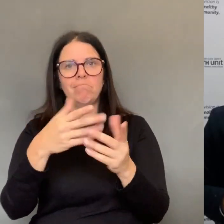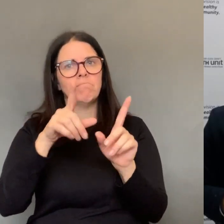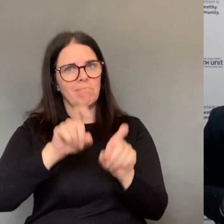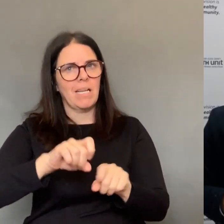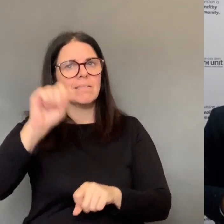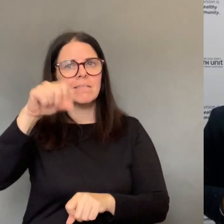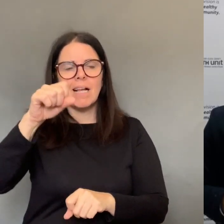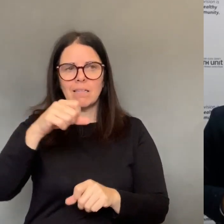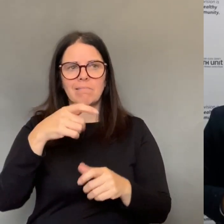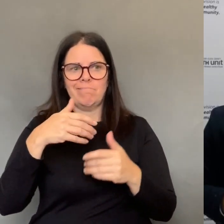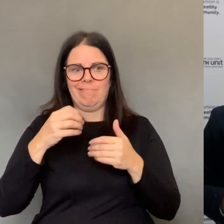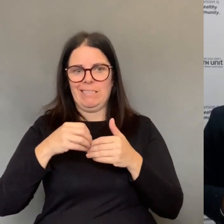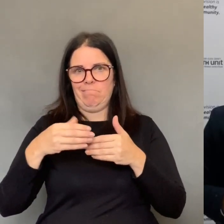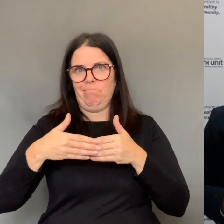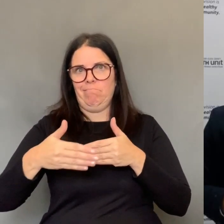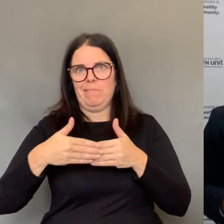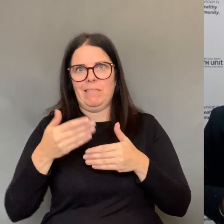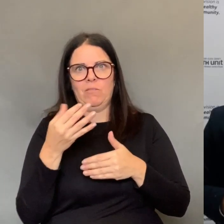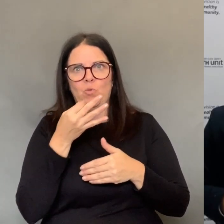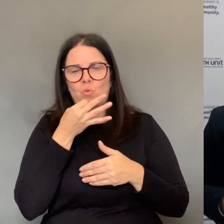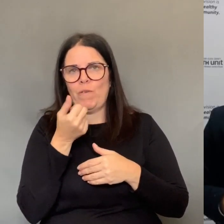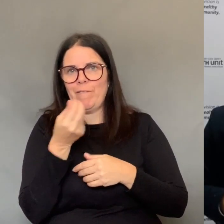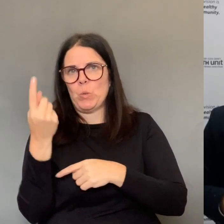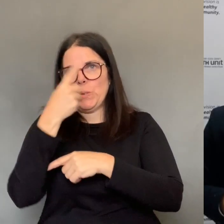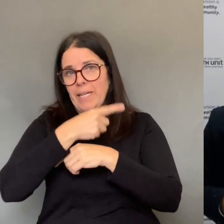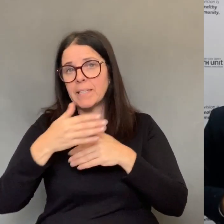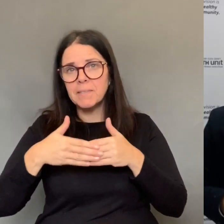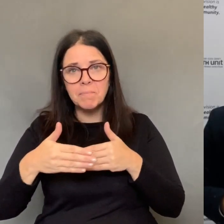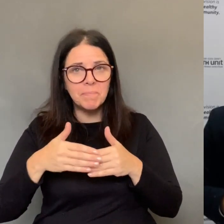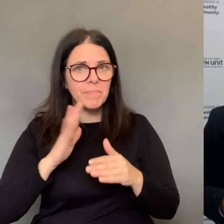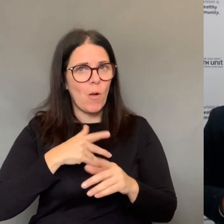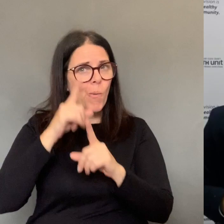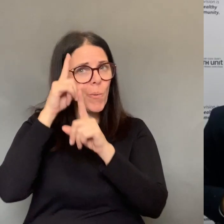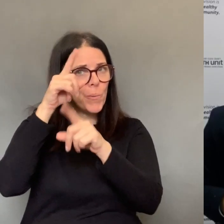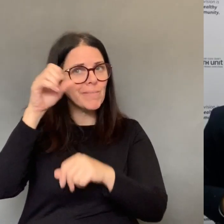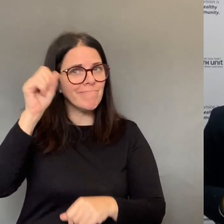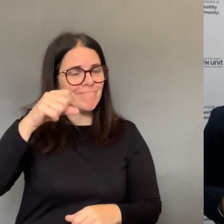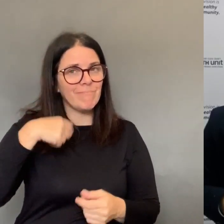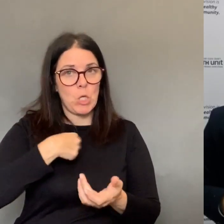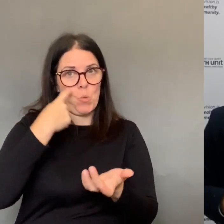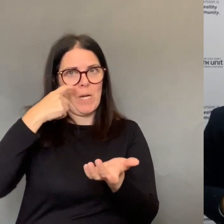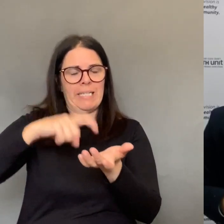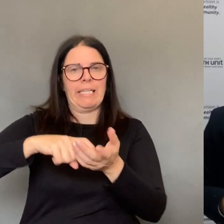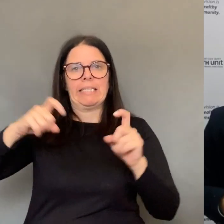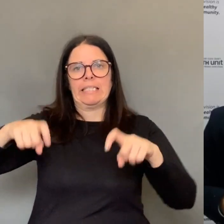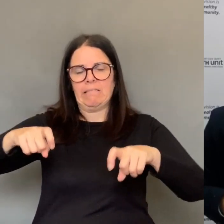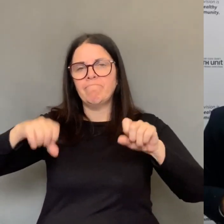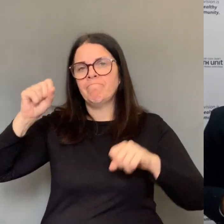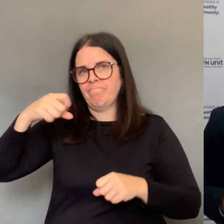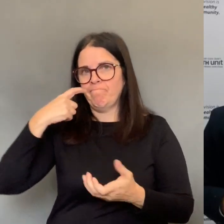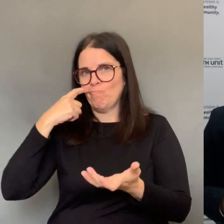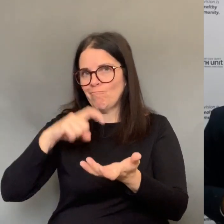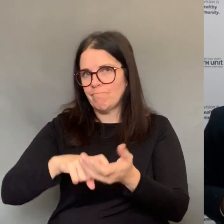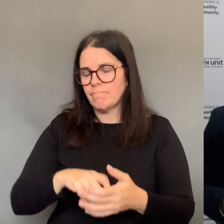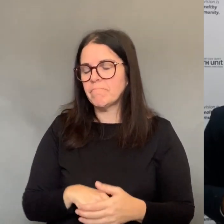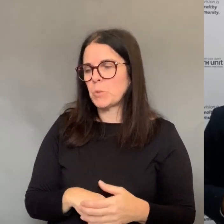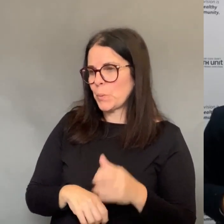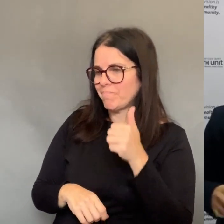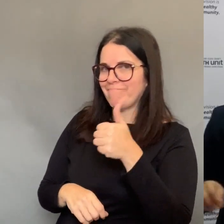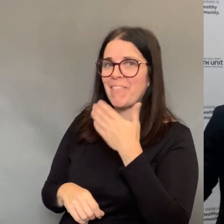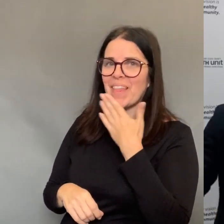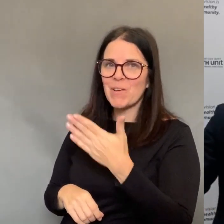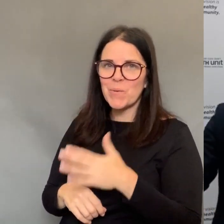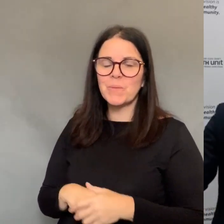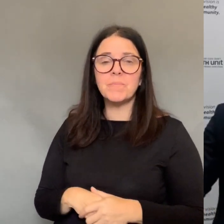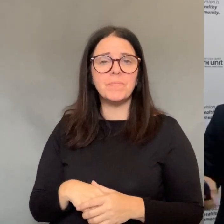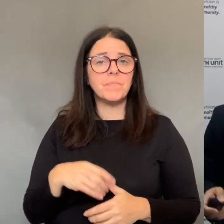I know we're seeing a lot of cases in local long-term care homes recently. But what does the situation look like in terms of community spread, say, over the